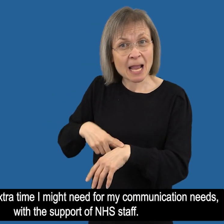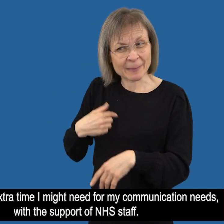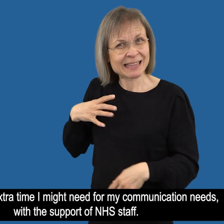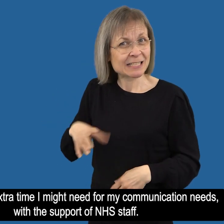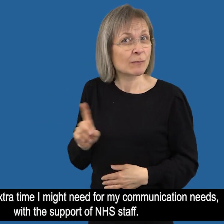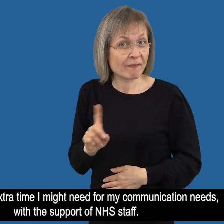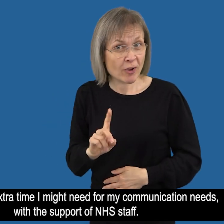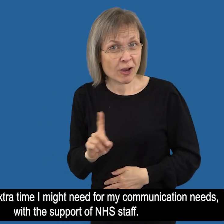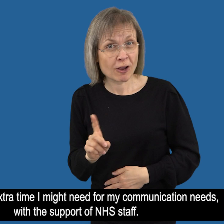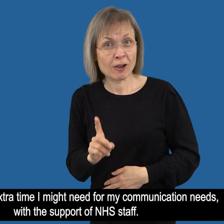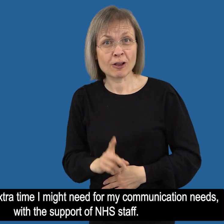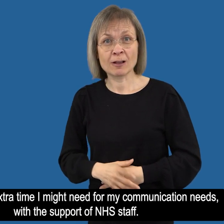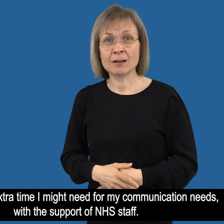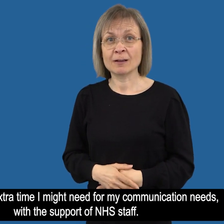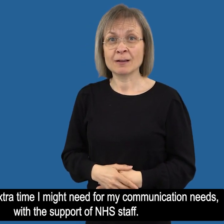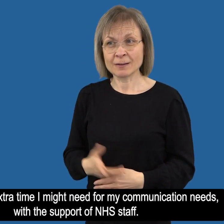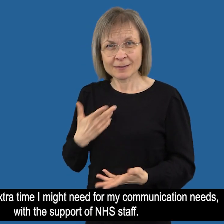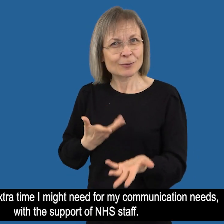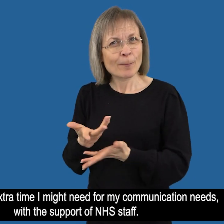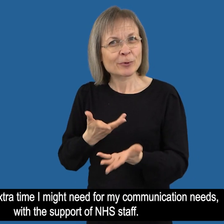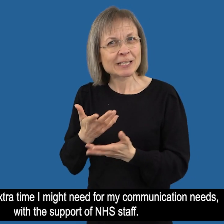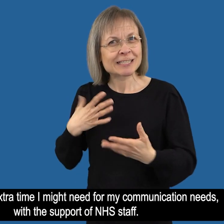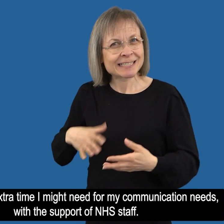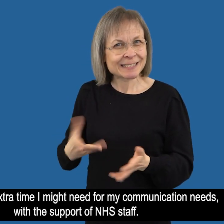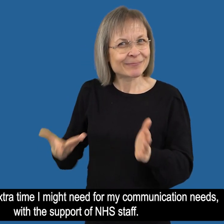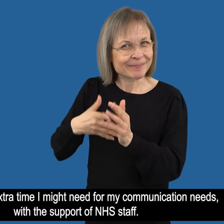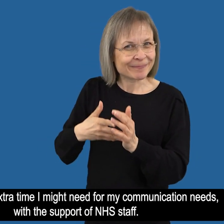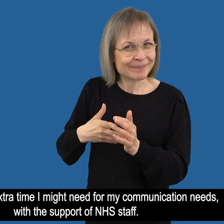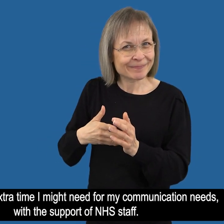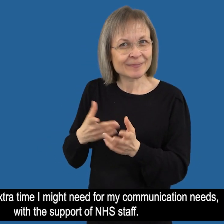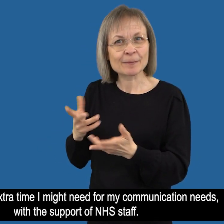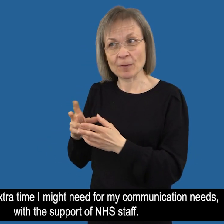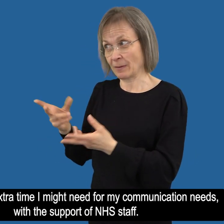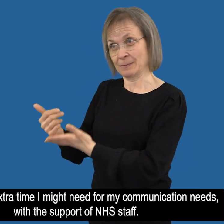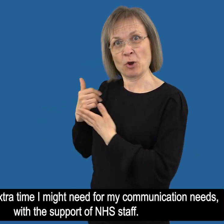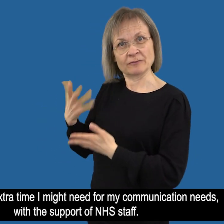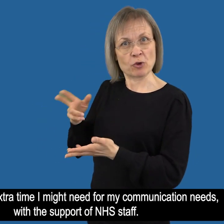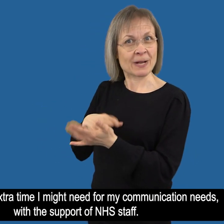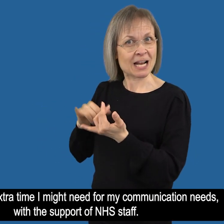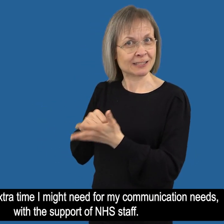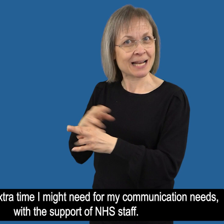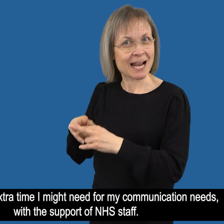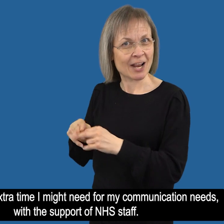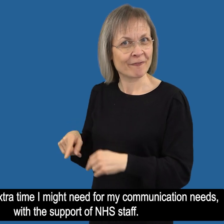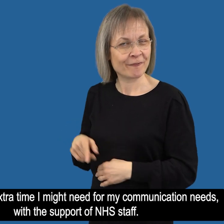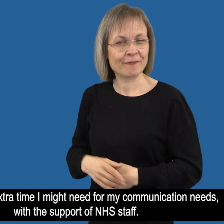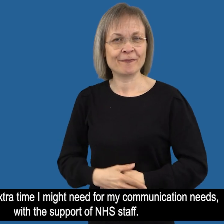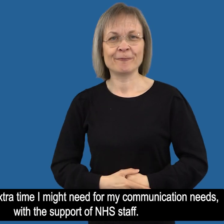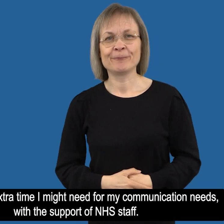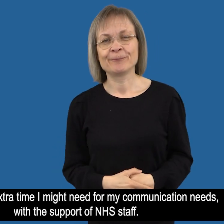any examination or treatment, including any extra time I might need for my communication needs, with the support of the NHS